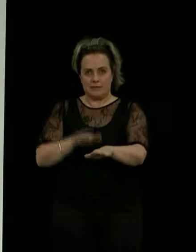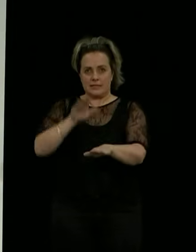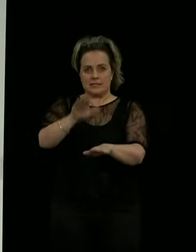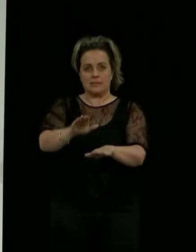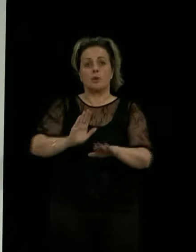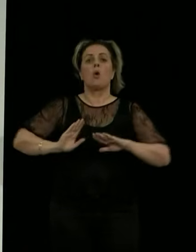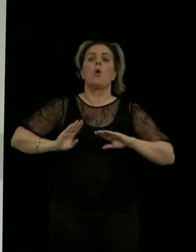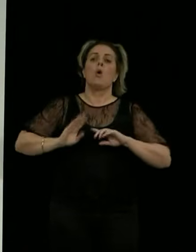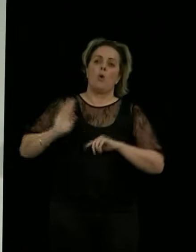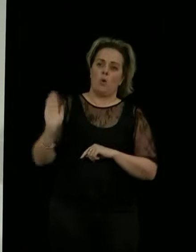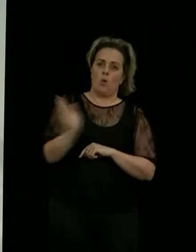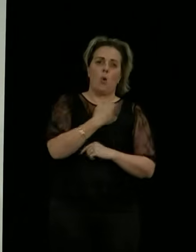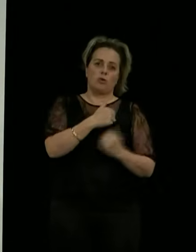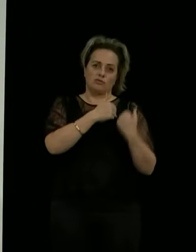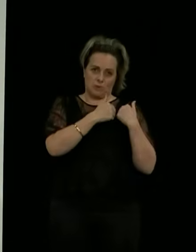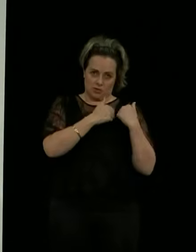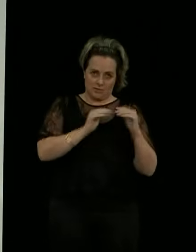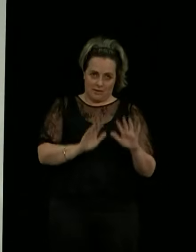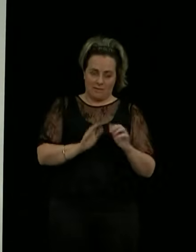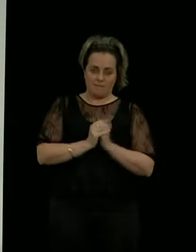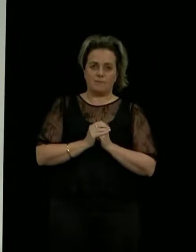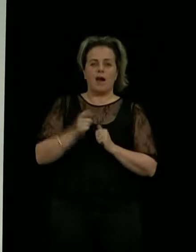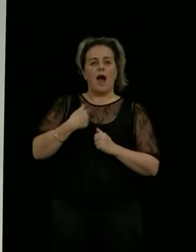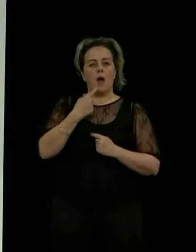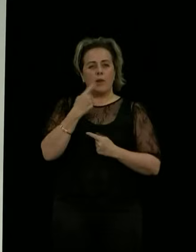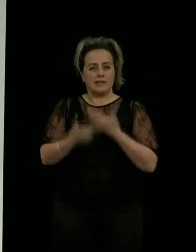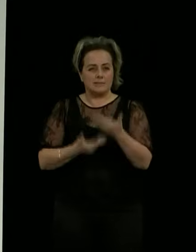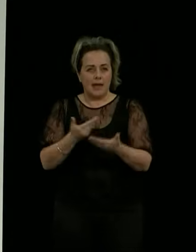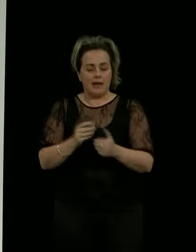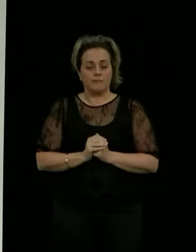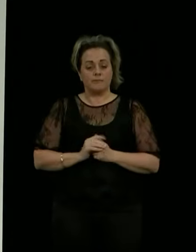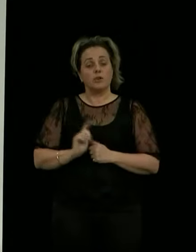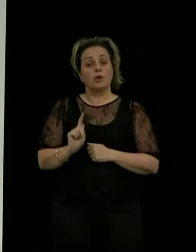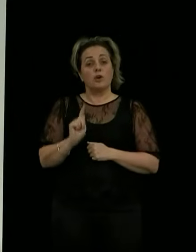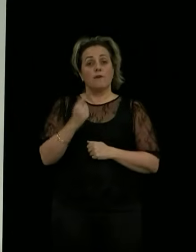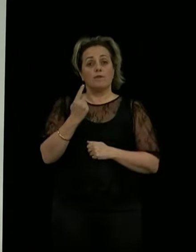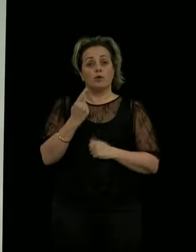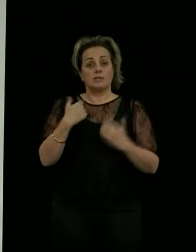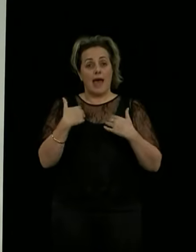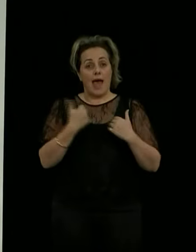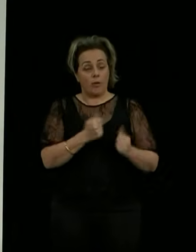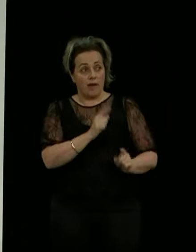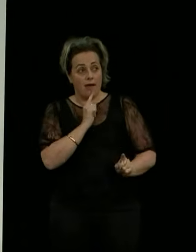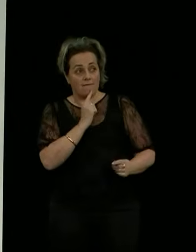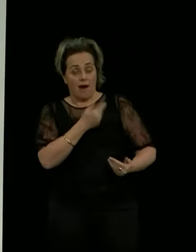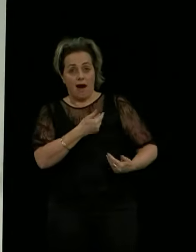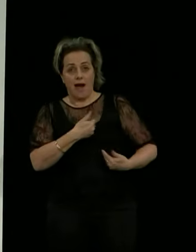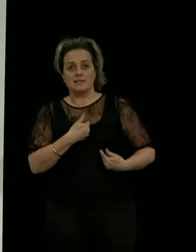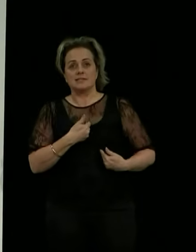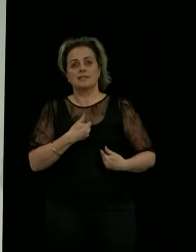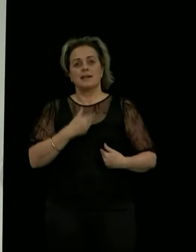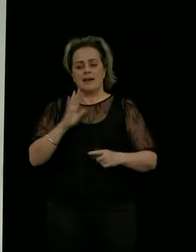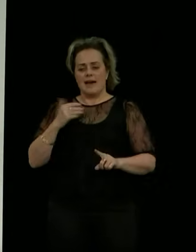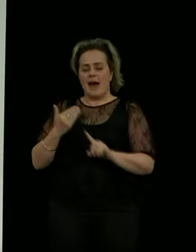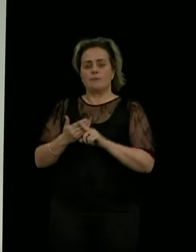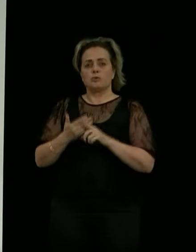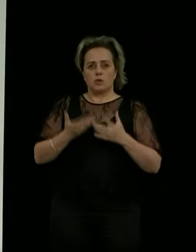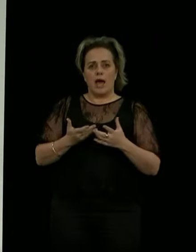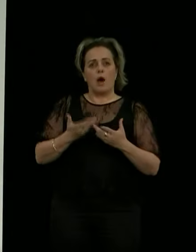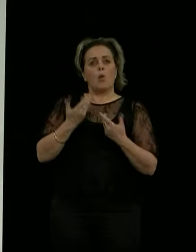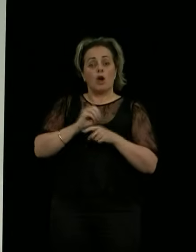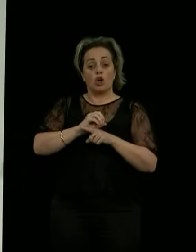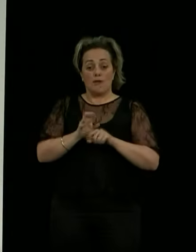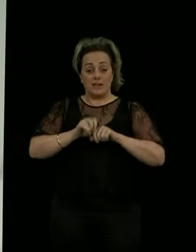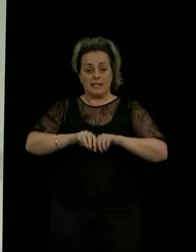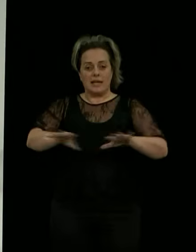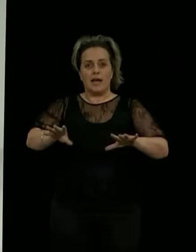play. Let me walk you through it. Firstly, the health advice has been that to date we've managed to largely control the outbreak,